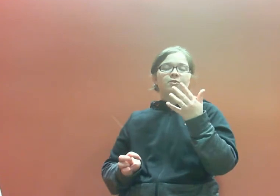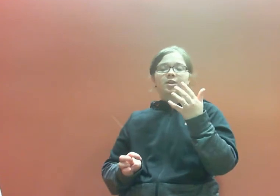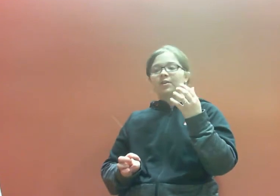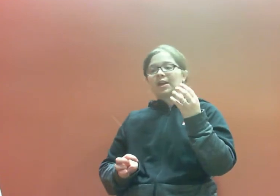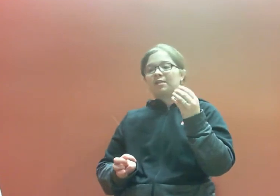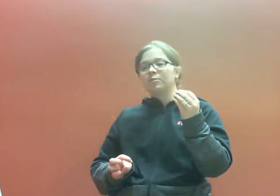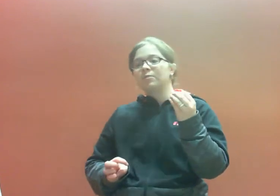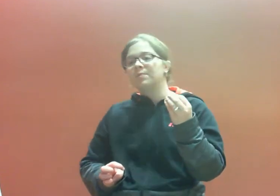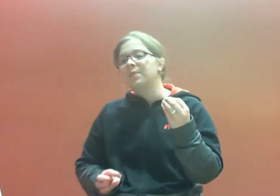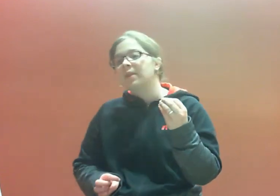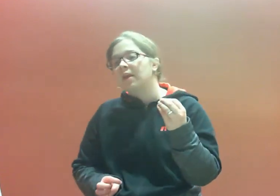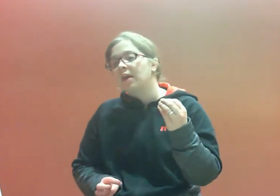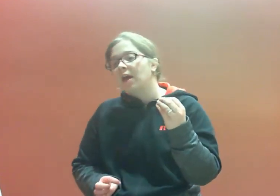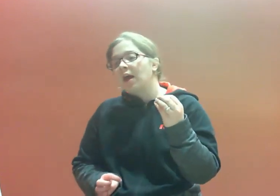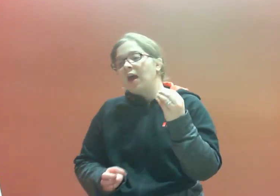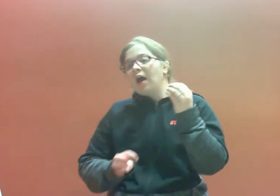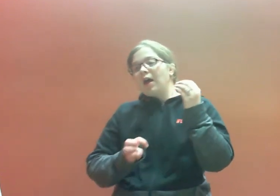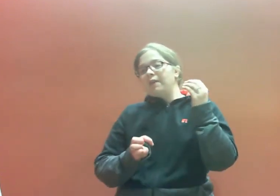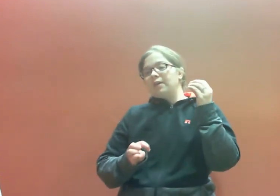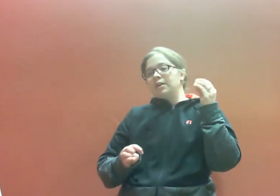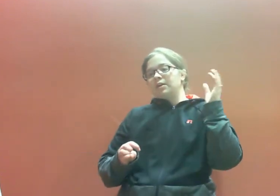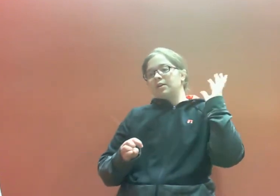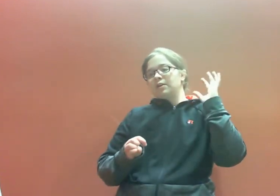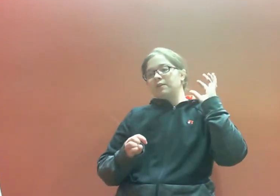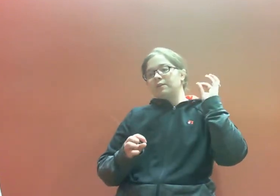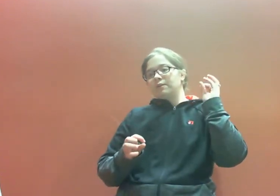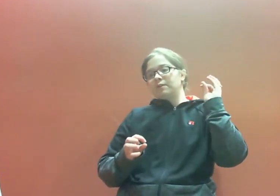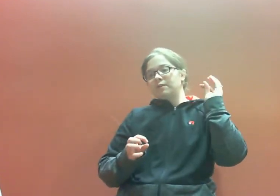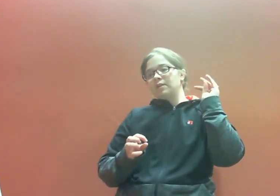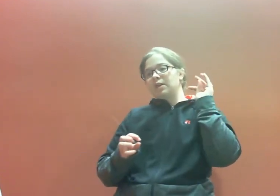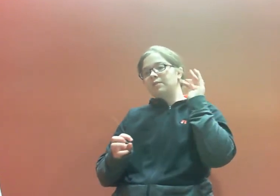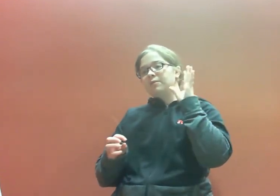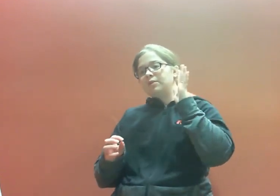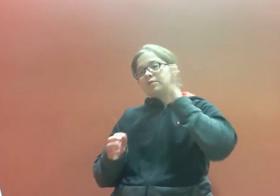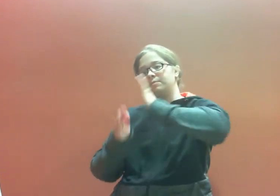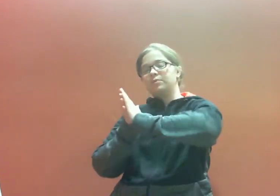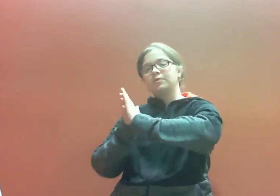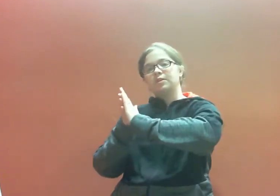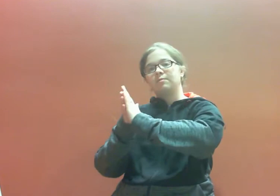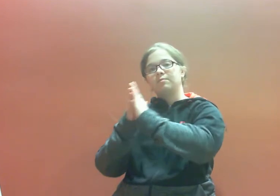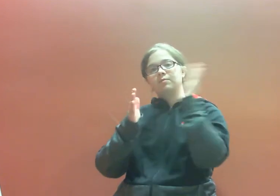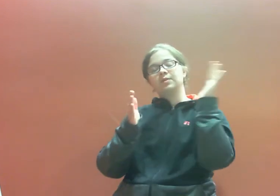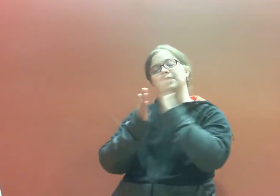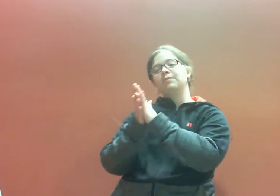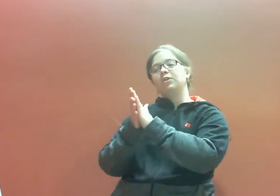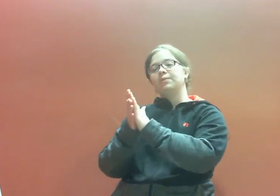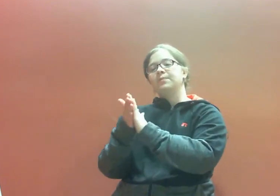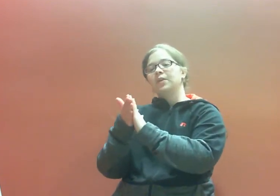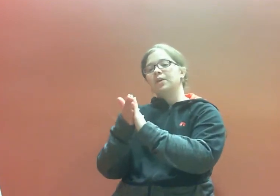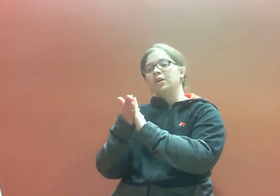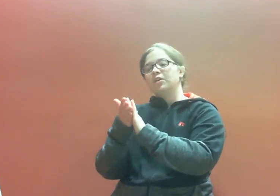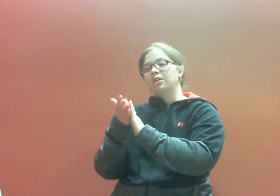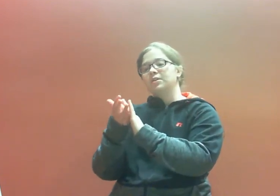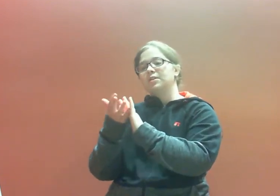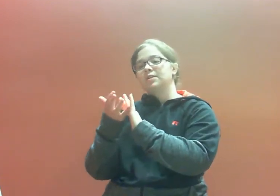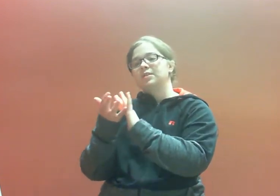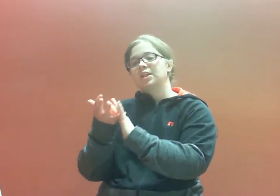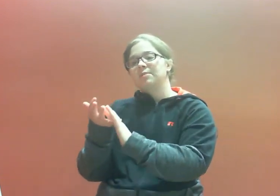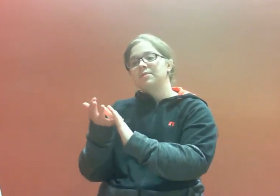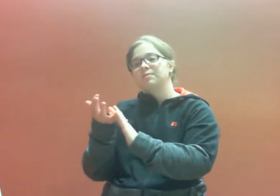for anvil. And then the anvil moves them in the same way across to stapes, which